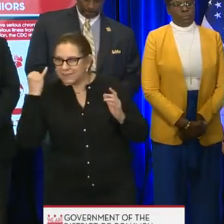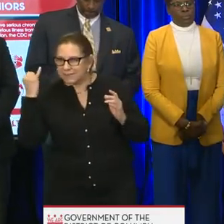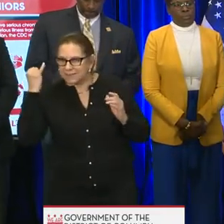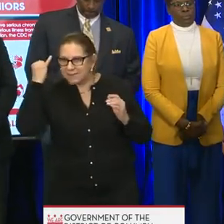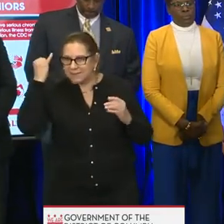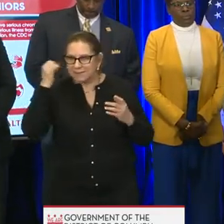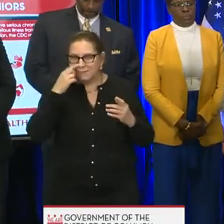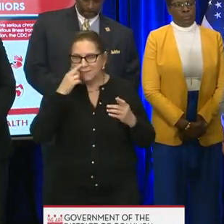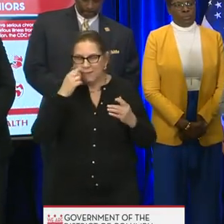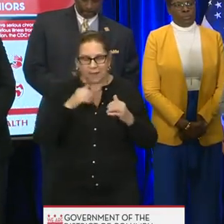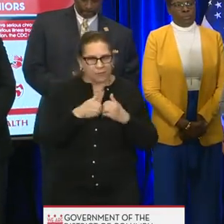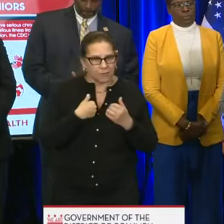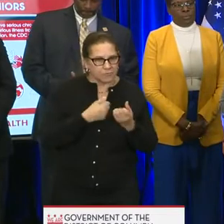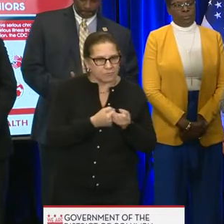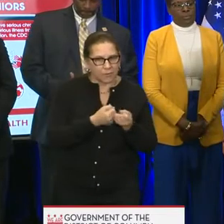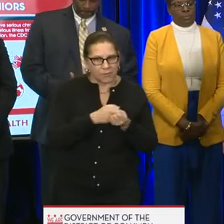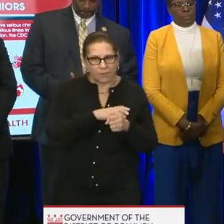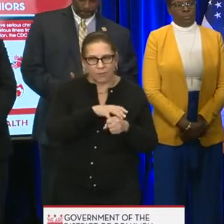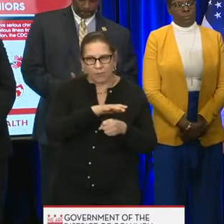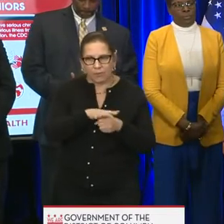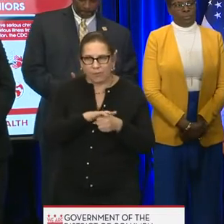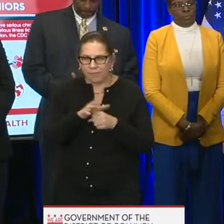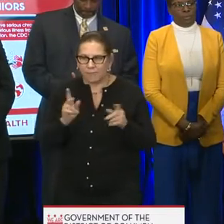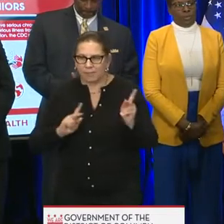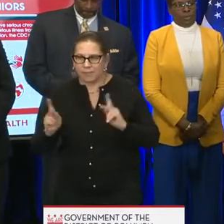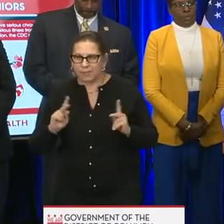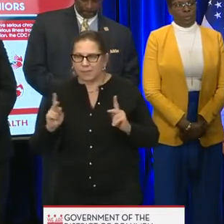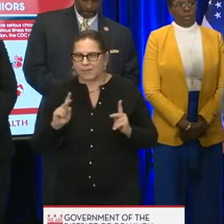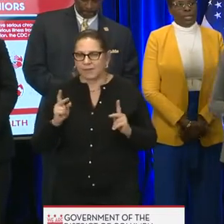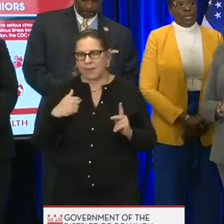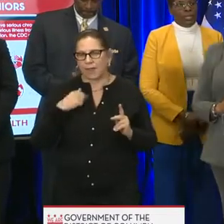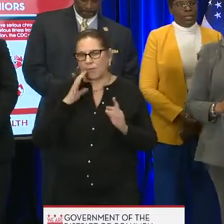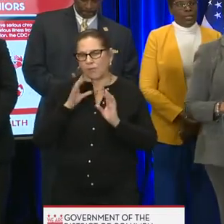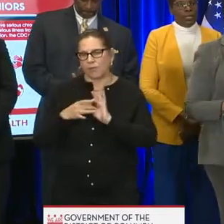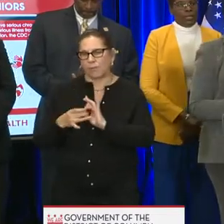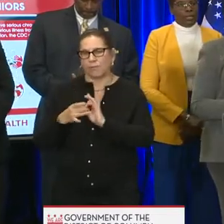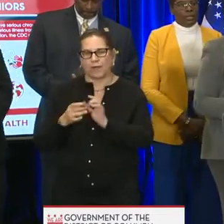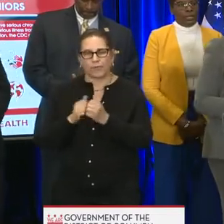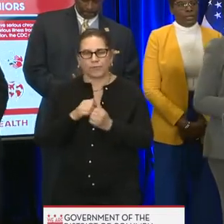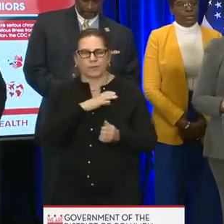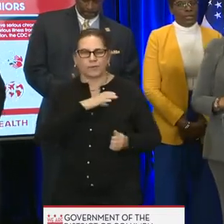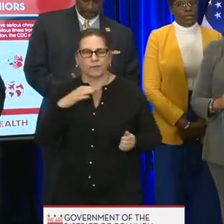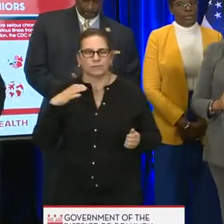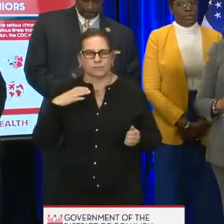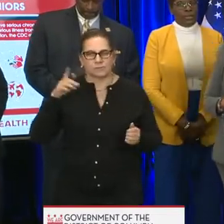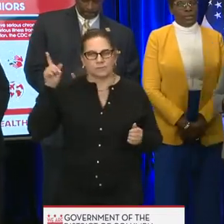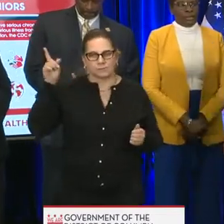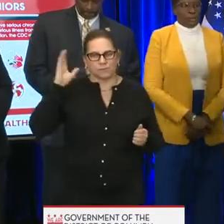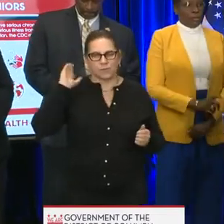we're certainly going to do in cooperation with the council. Last question.